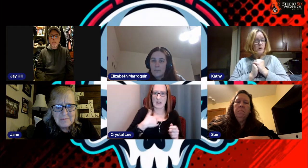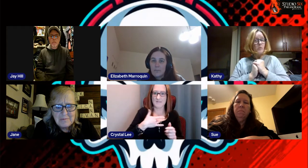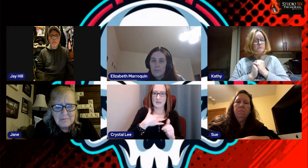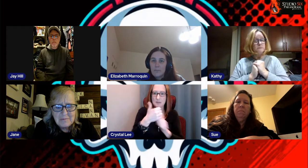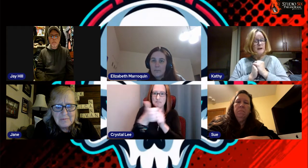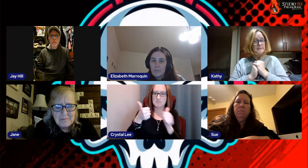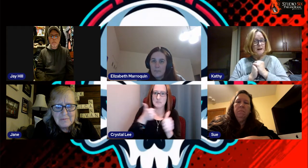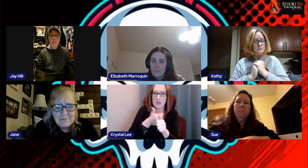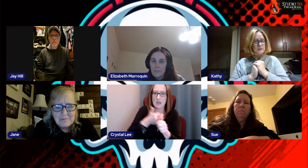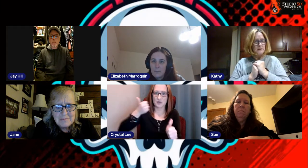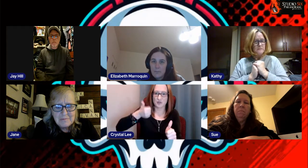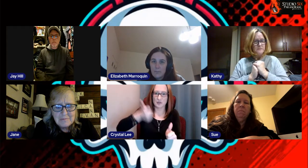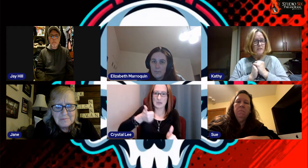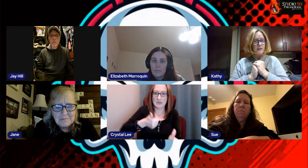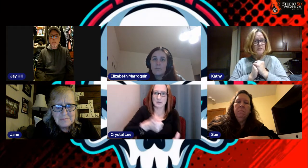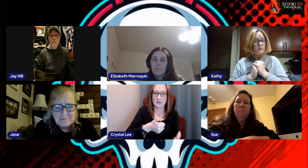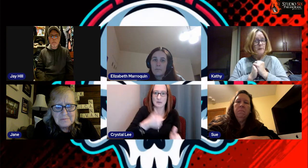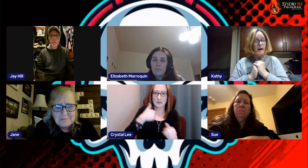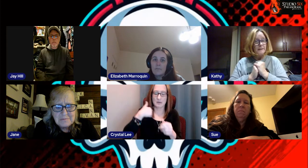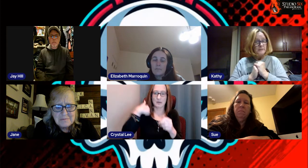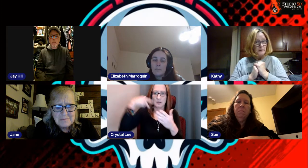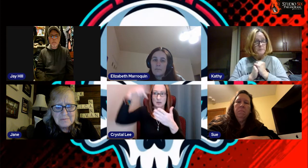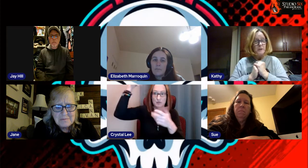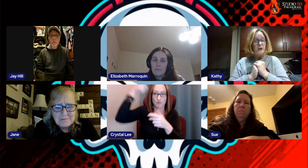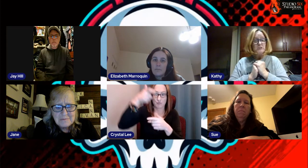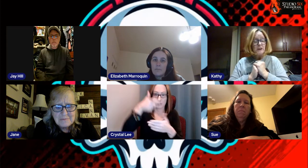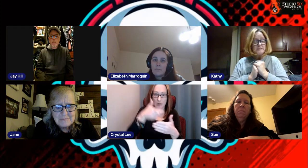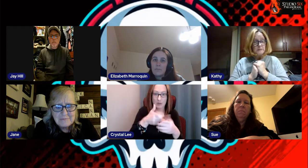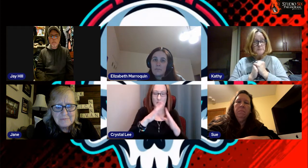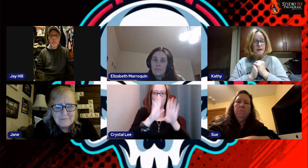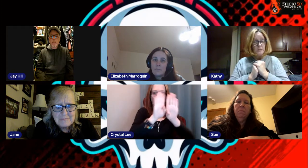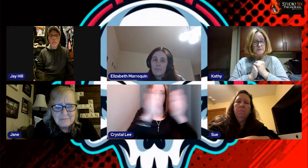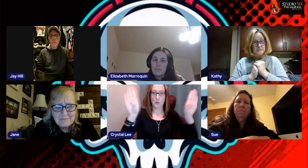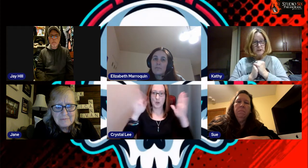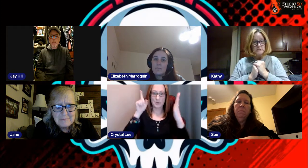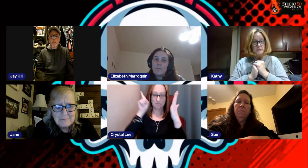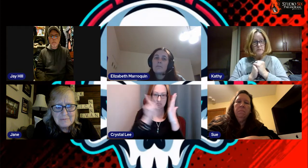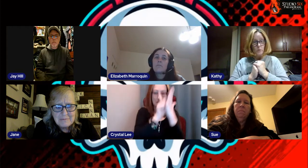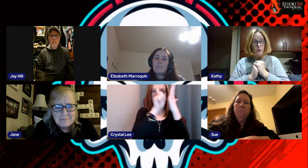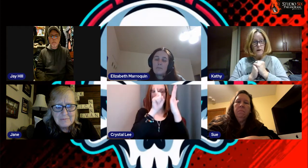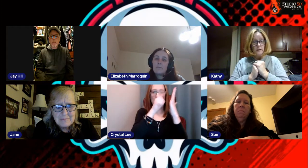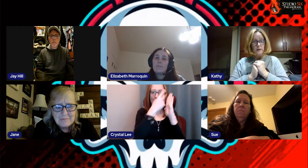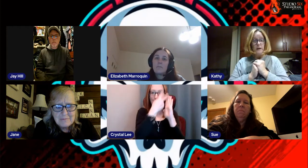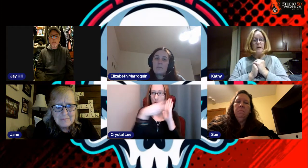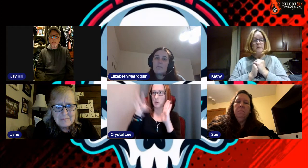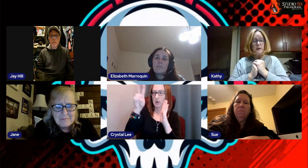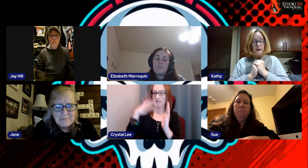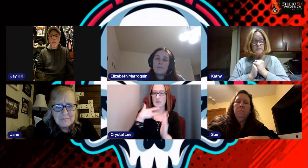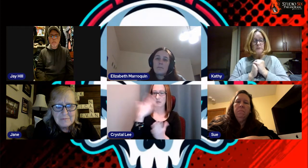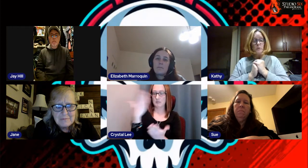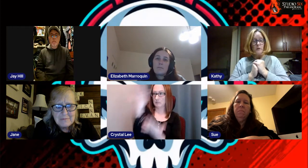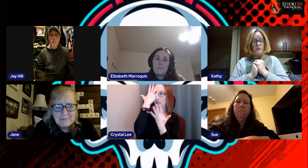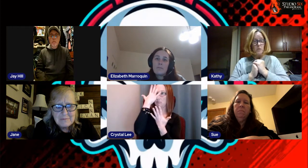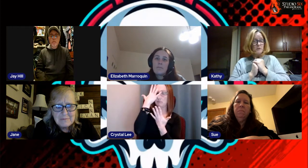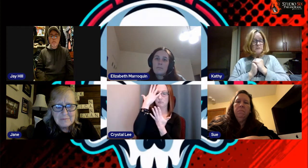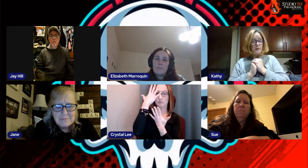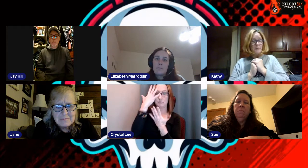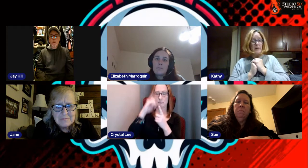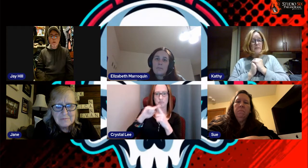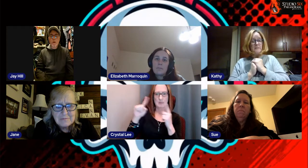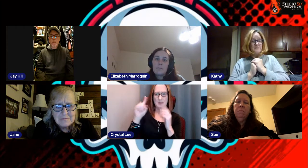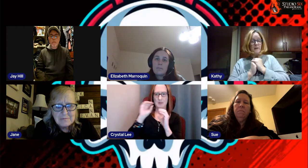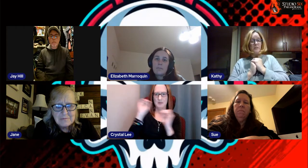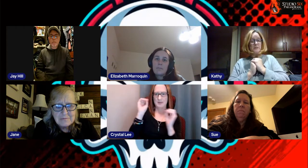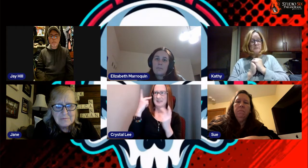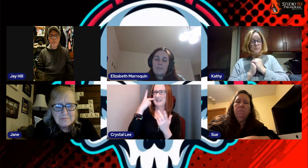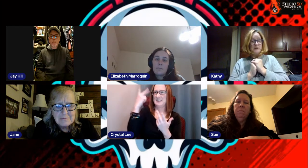like, so they ran downstairs and felt like they're behind them, chasing them down the stairs to the door. And they hit the door and they looked up